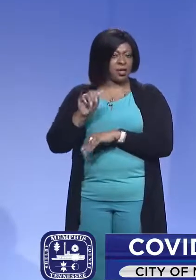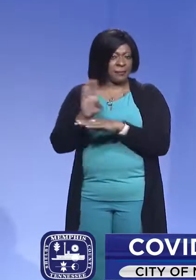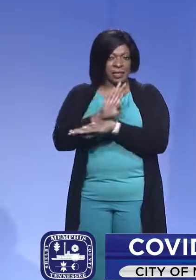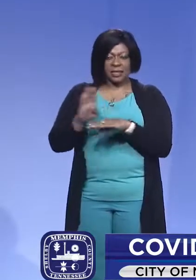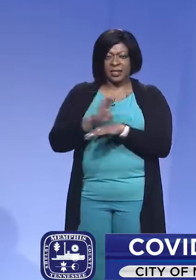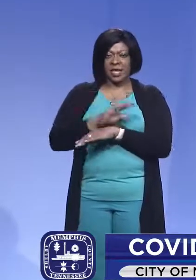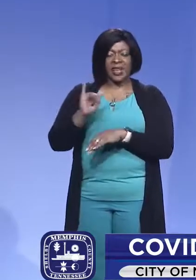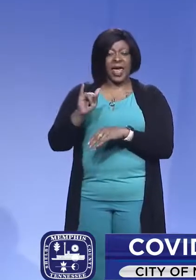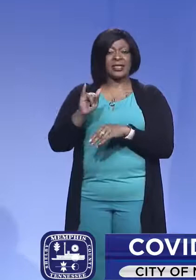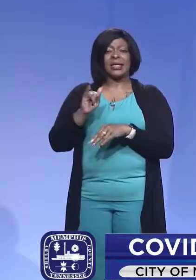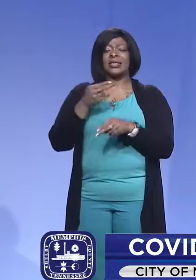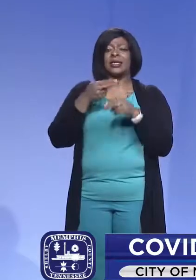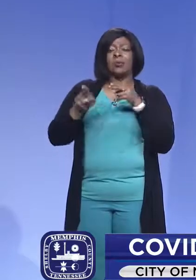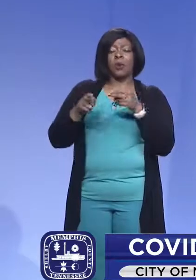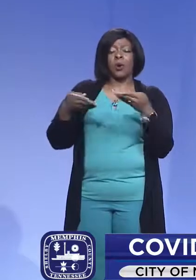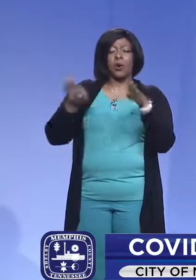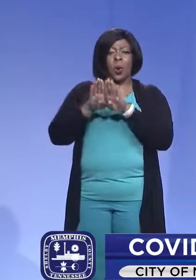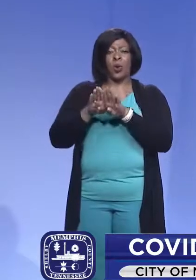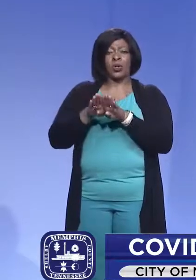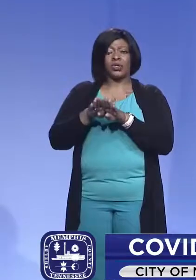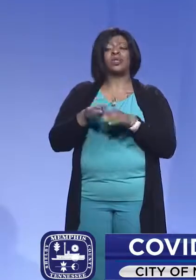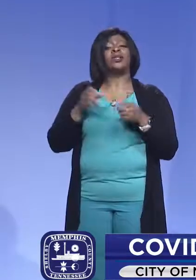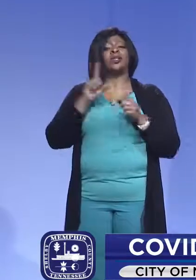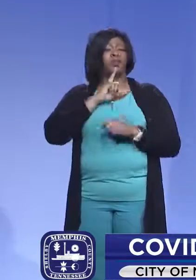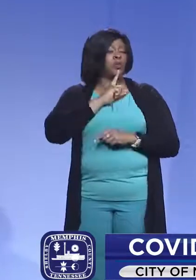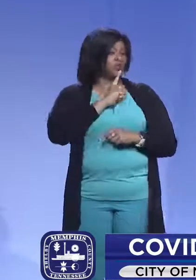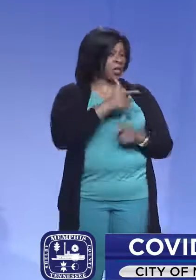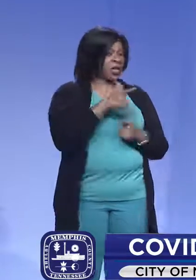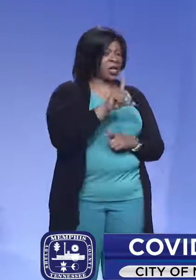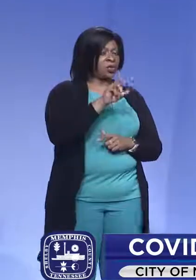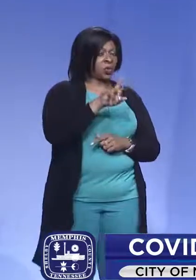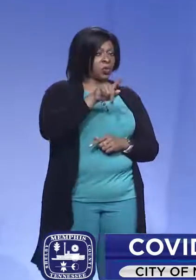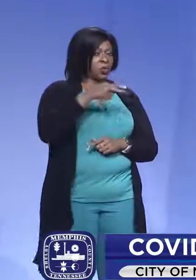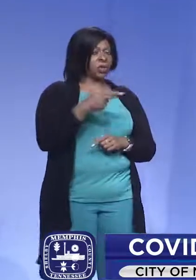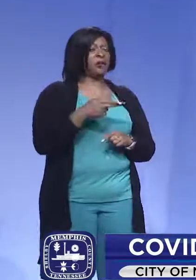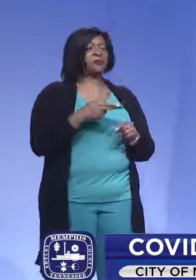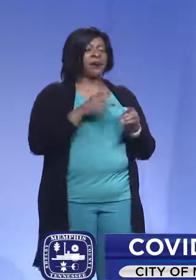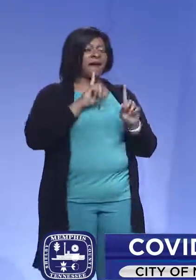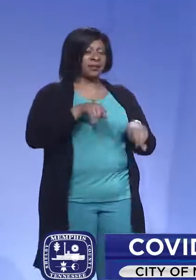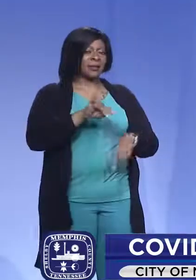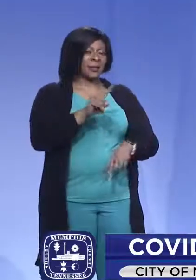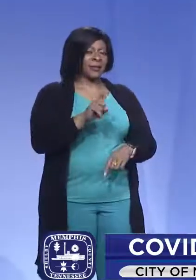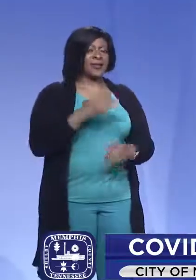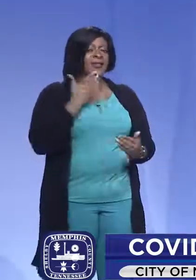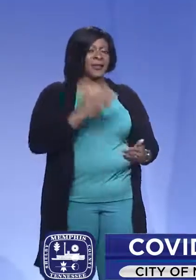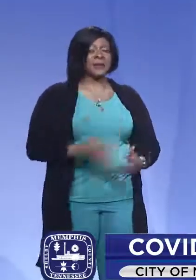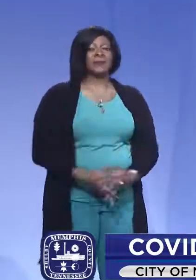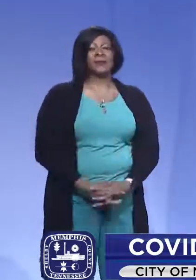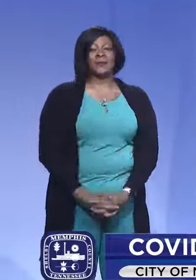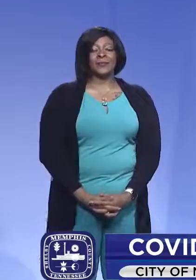that have been temporarily closed in recent days? Sure, I'm going to let Dr. Randolph follow up on that one. Thank you.